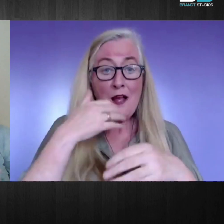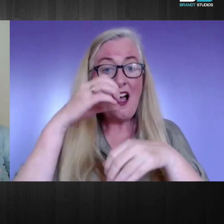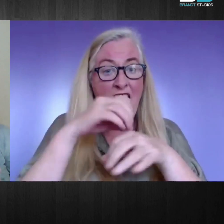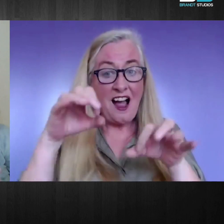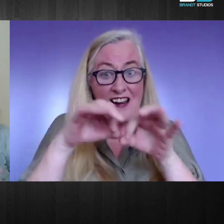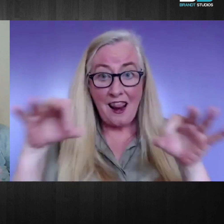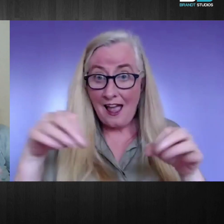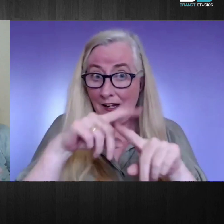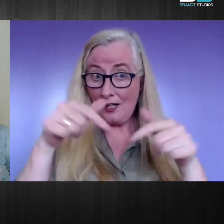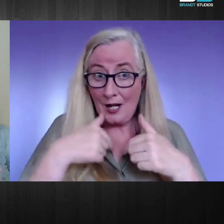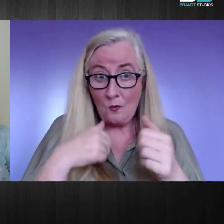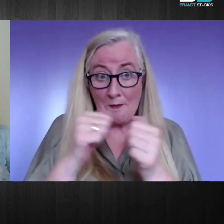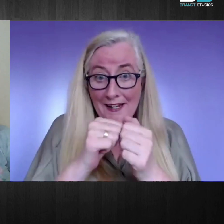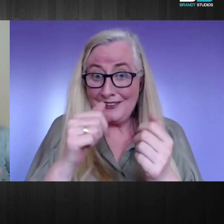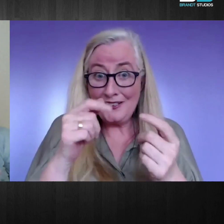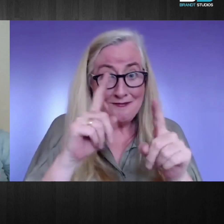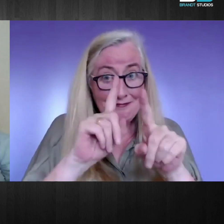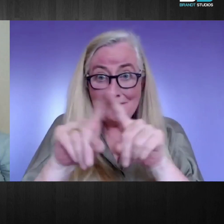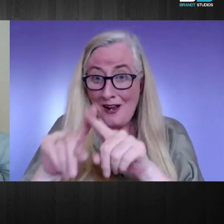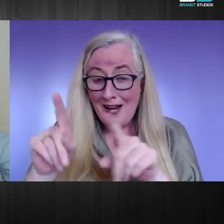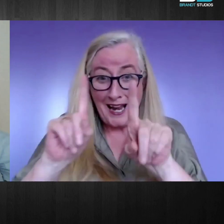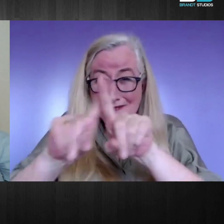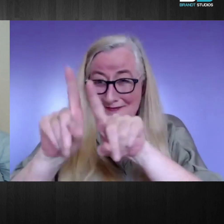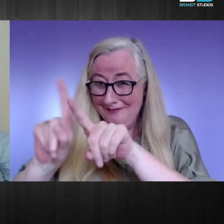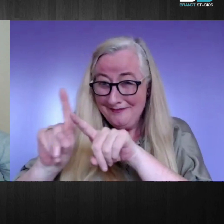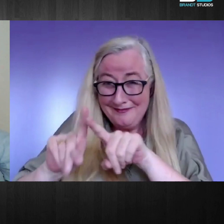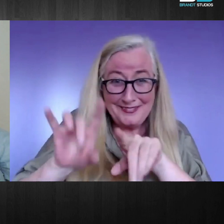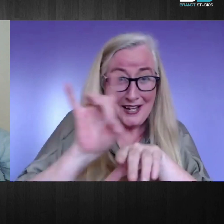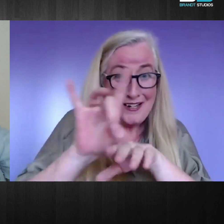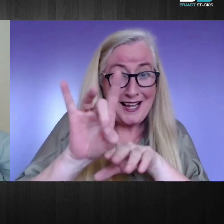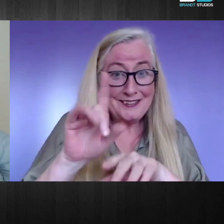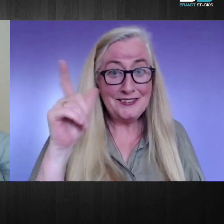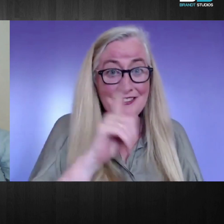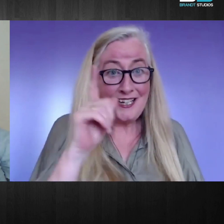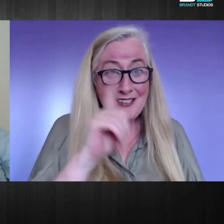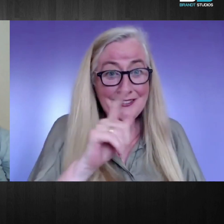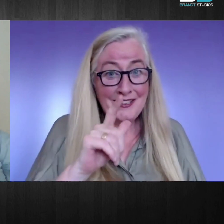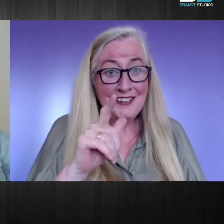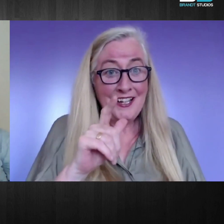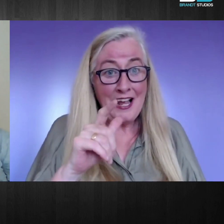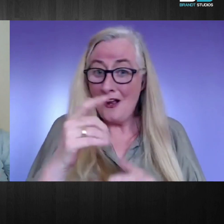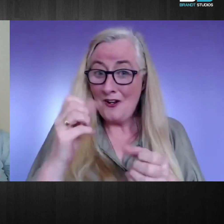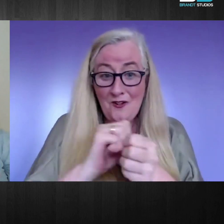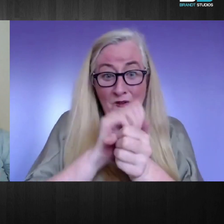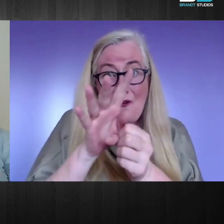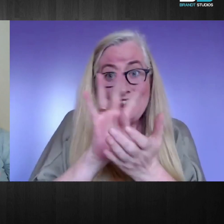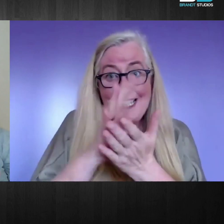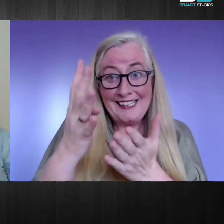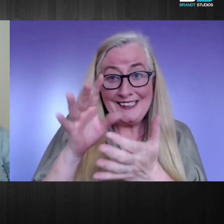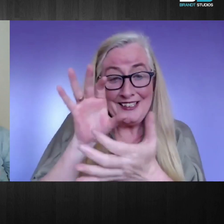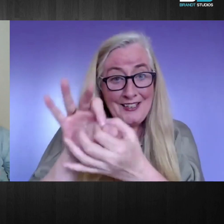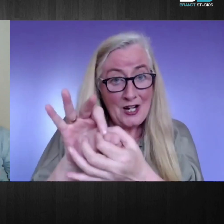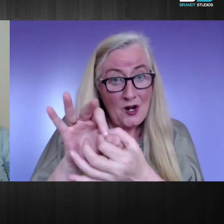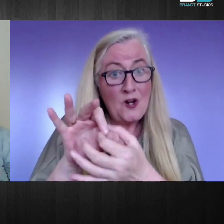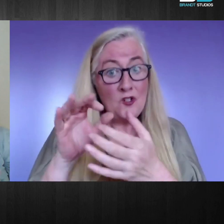parodies of other songs, like, kind of like with COVID-19, like, due to it. And it's like, they're really creative